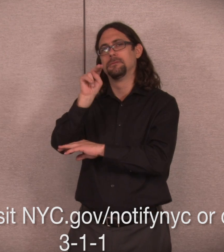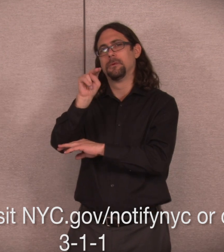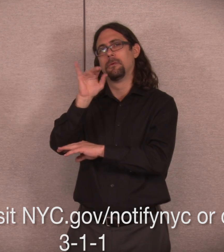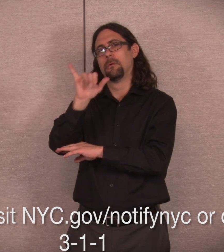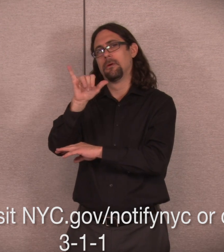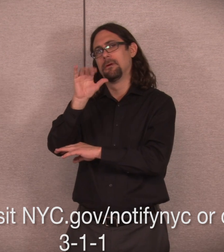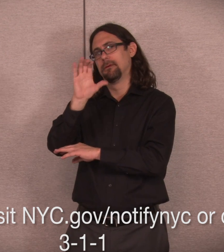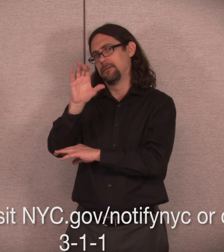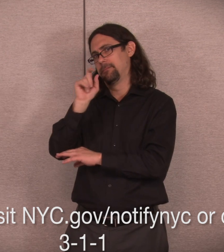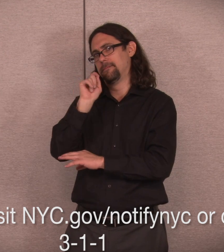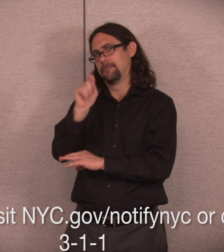please visit